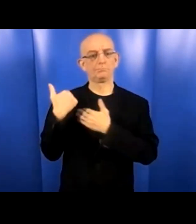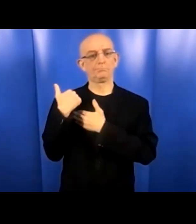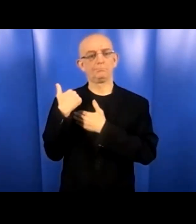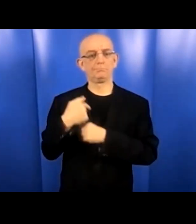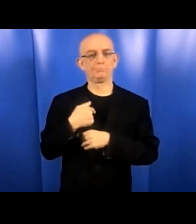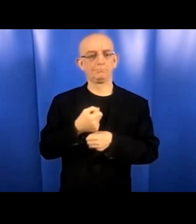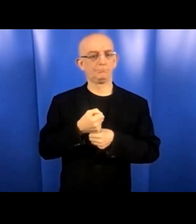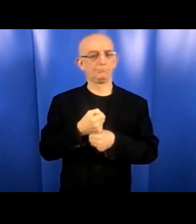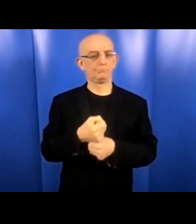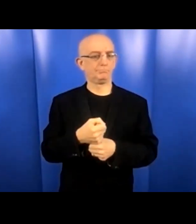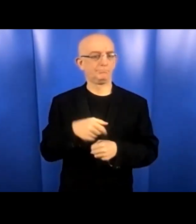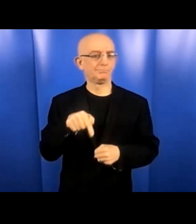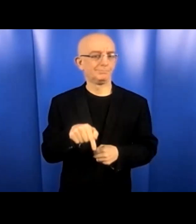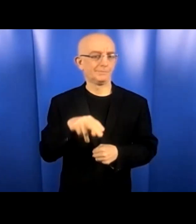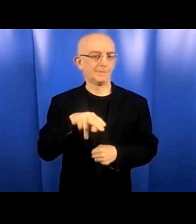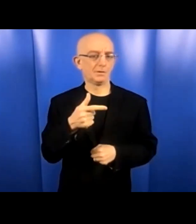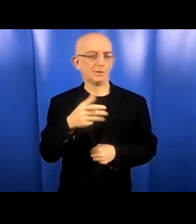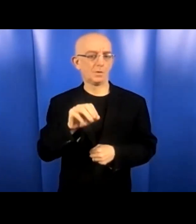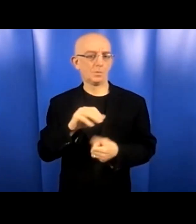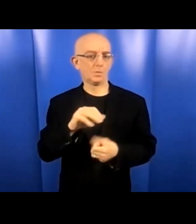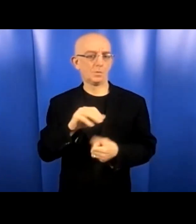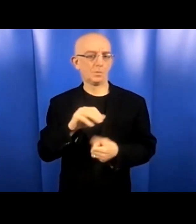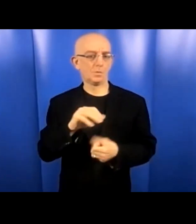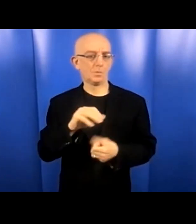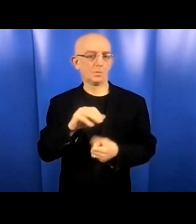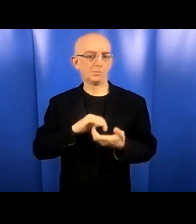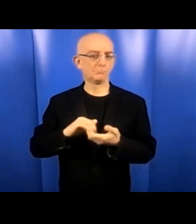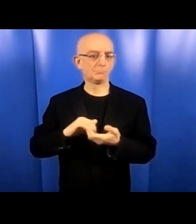that address very different issues: women, economy,